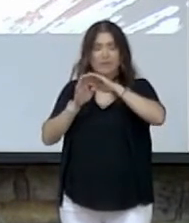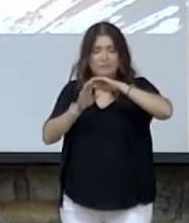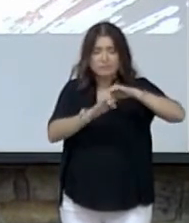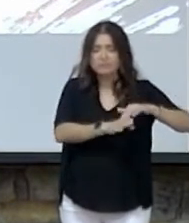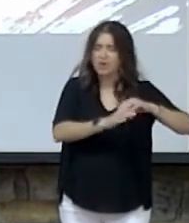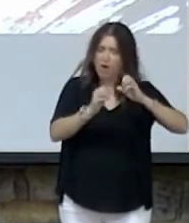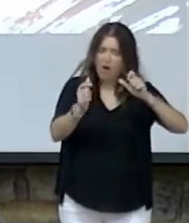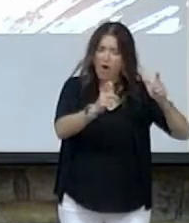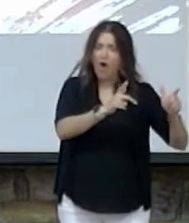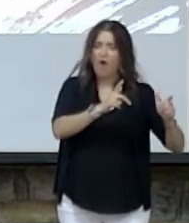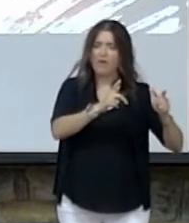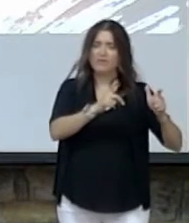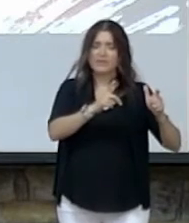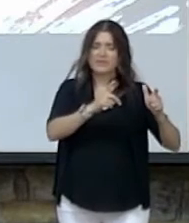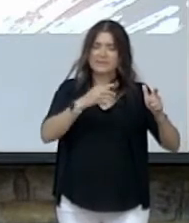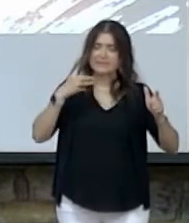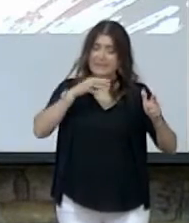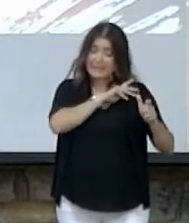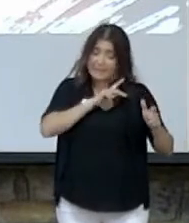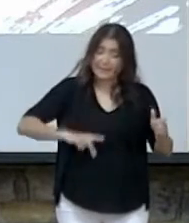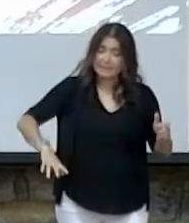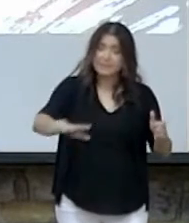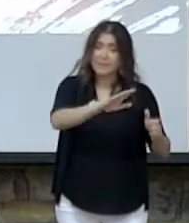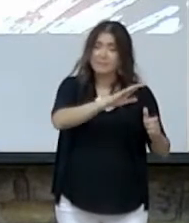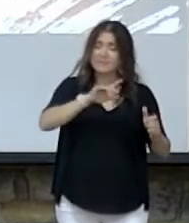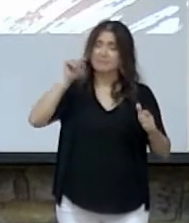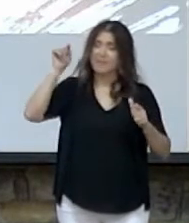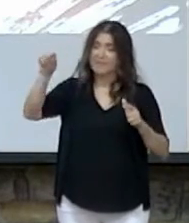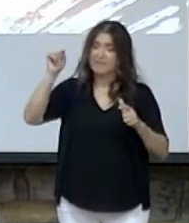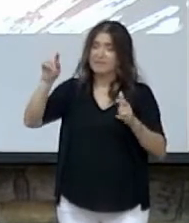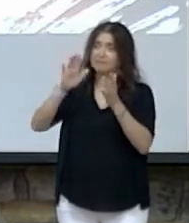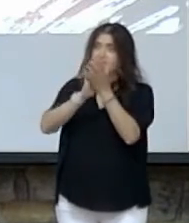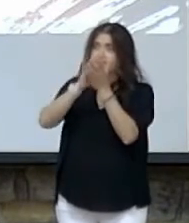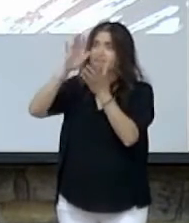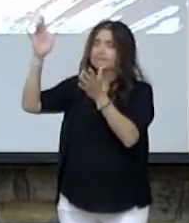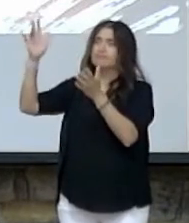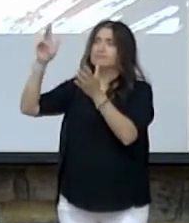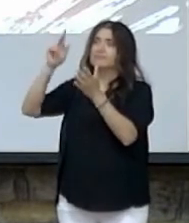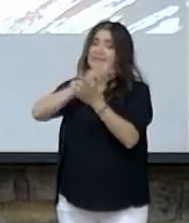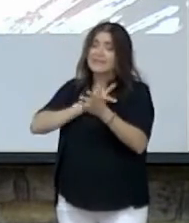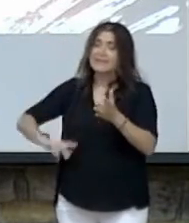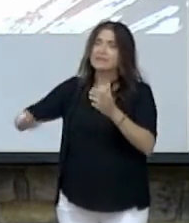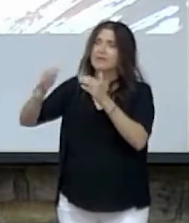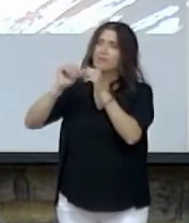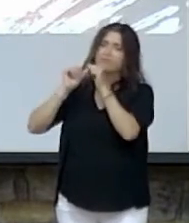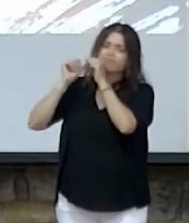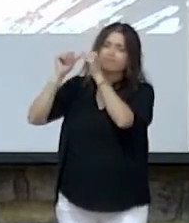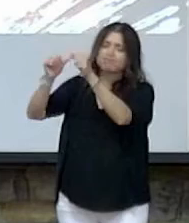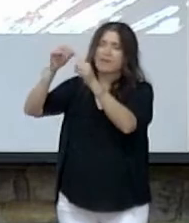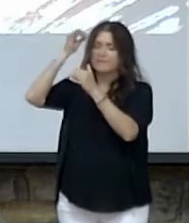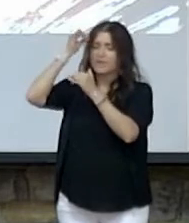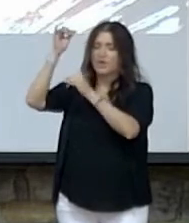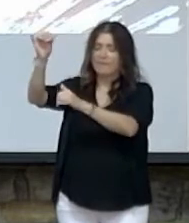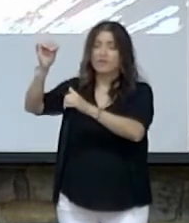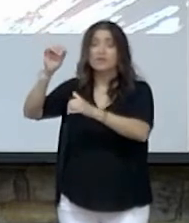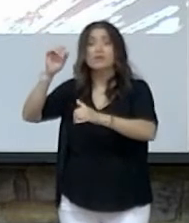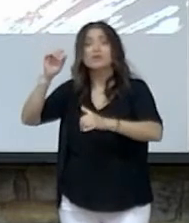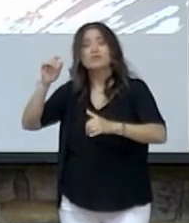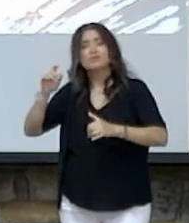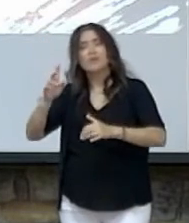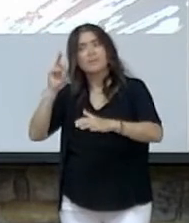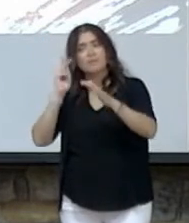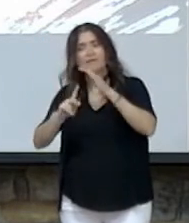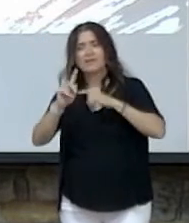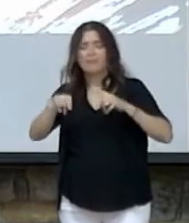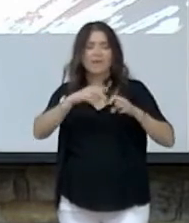end, and it shall stand forever." Daniel's prophesying about how all these world powers that